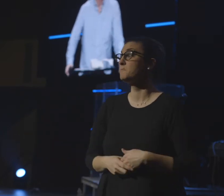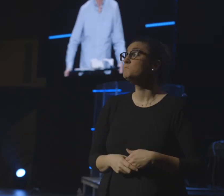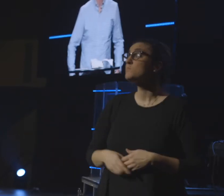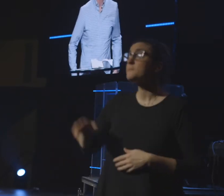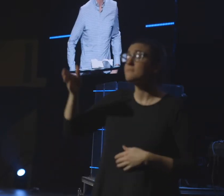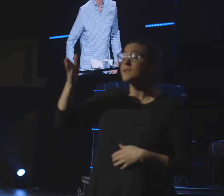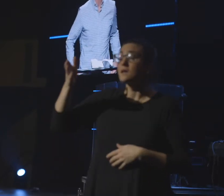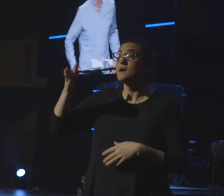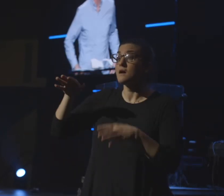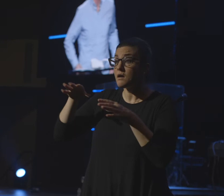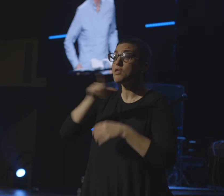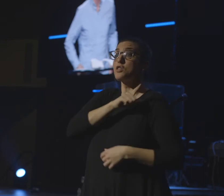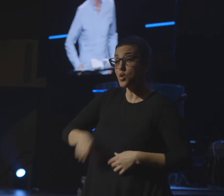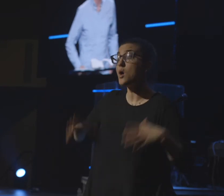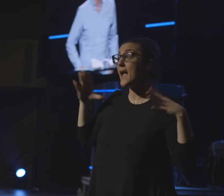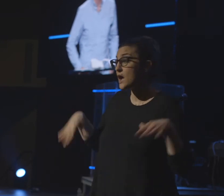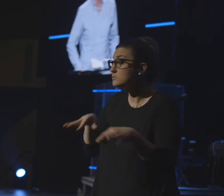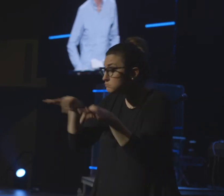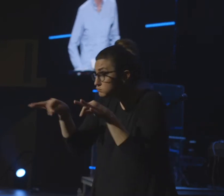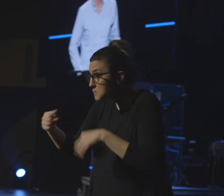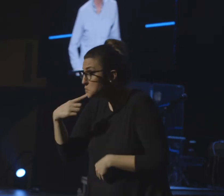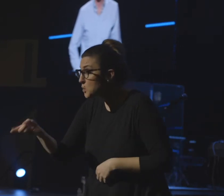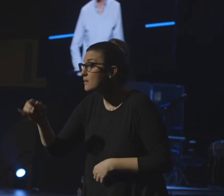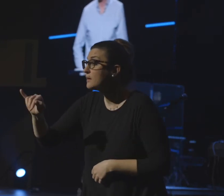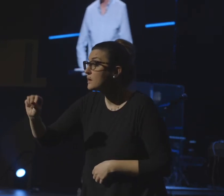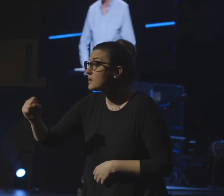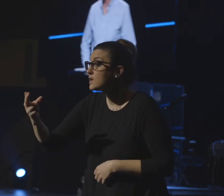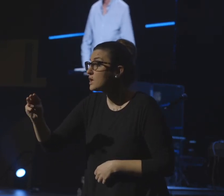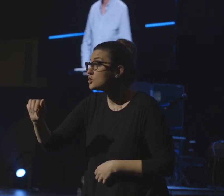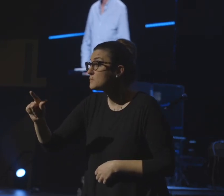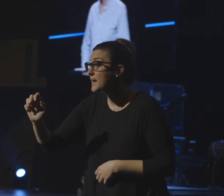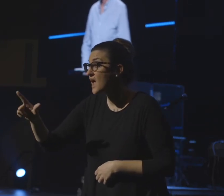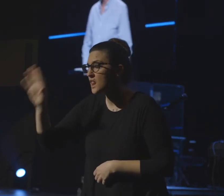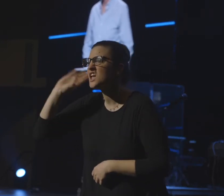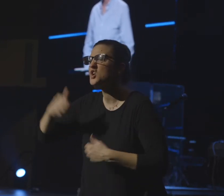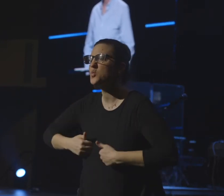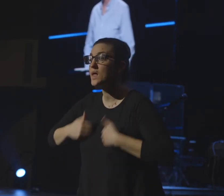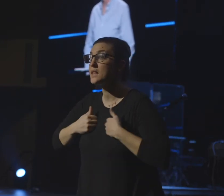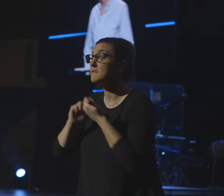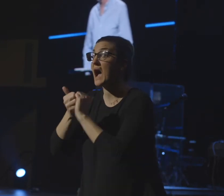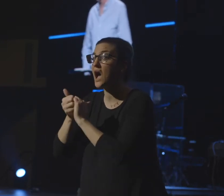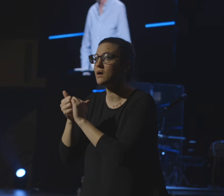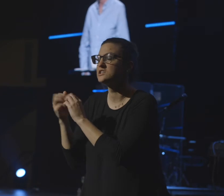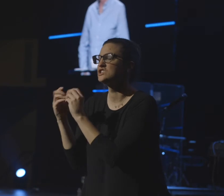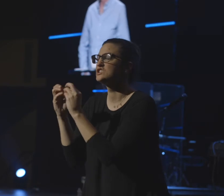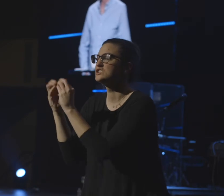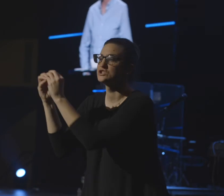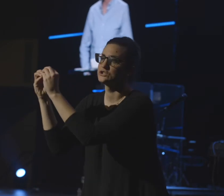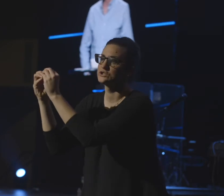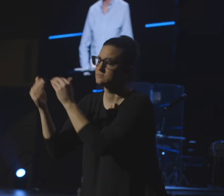all his brothers, talking about Ishmael. Quick history lesson for you. 10 or 11 chapters forward, but